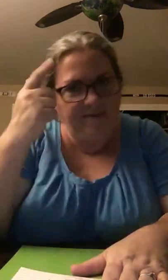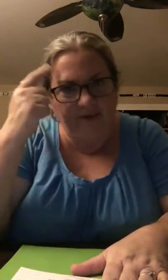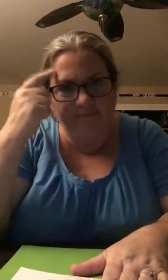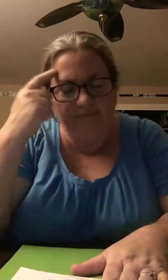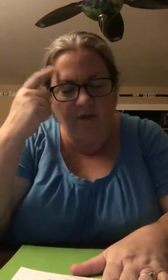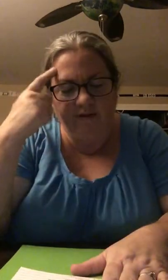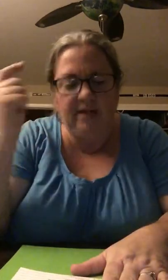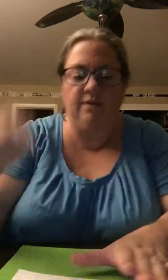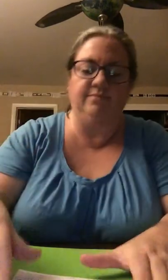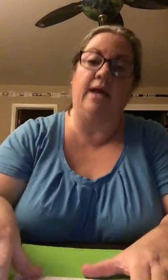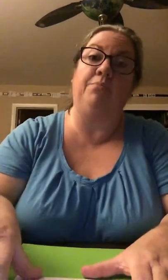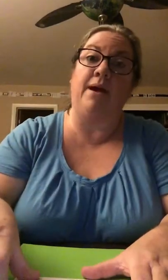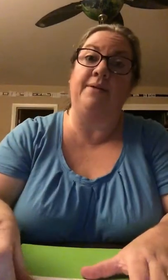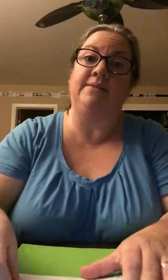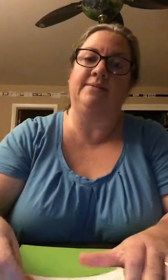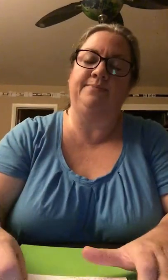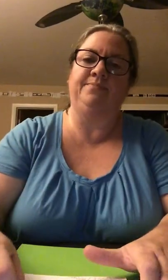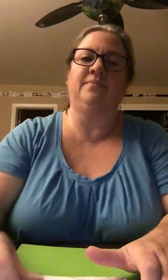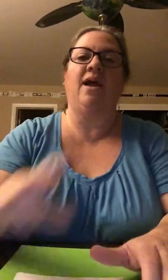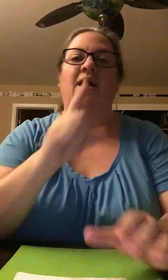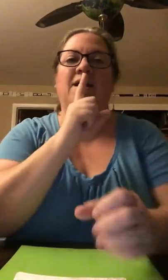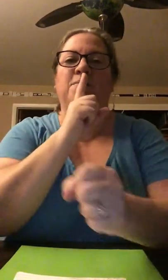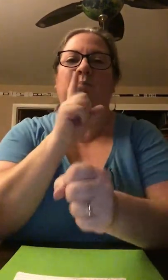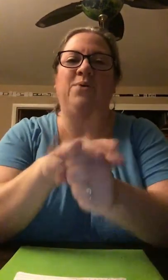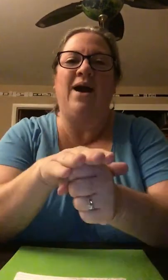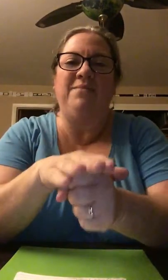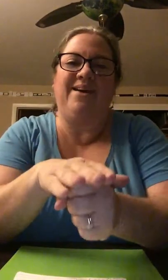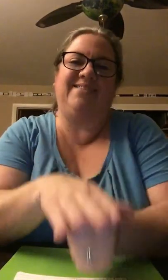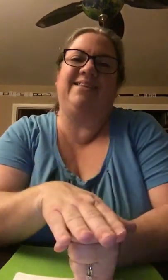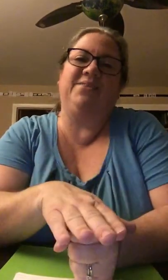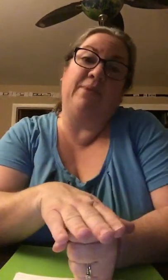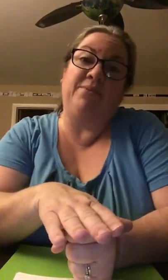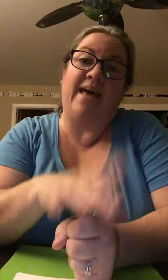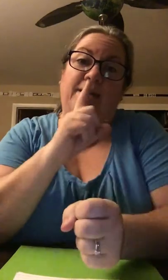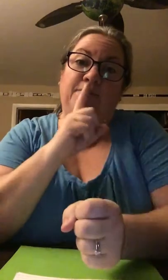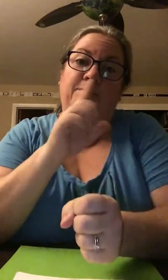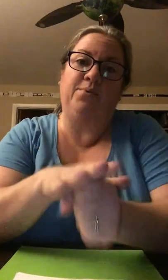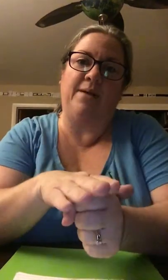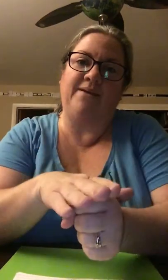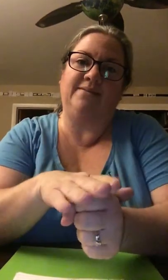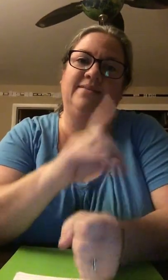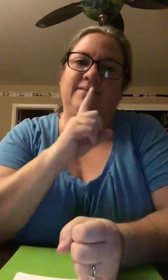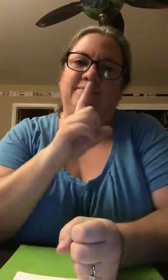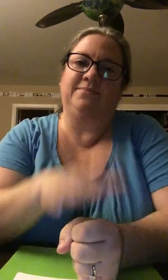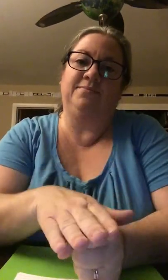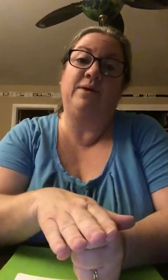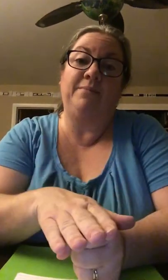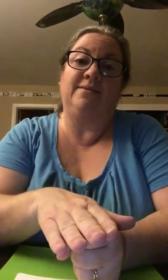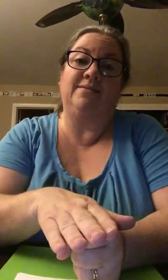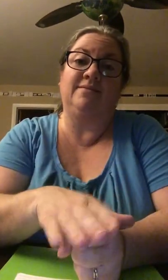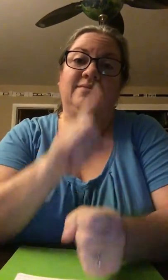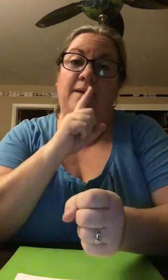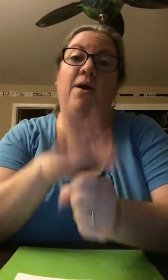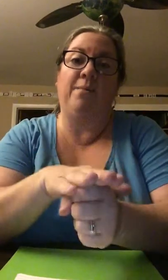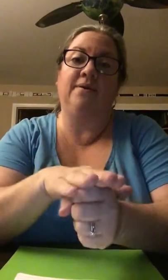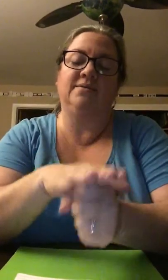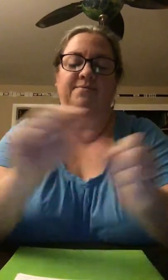it all right here. I promise. Promise. Remember that? Promise. Promise. I promise.